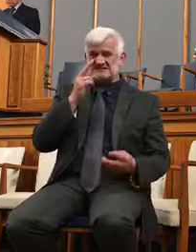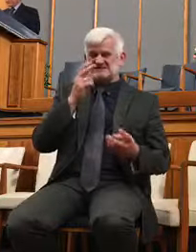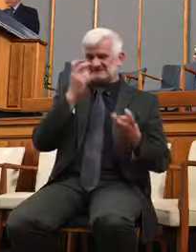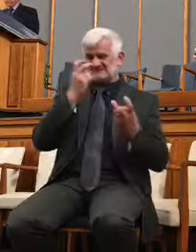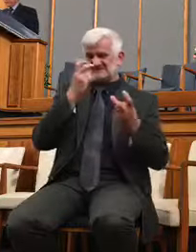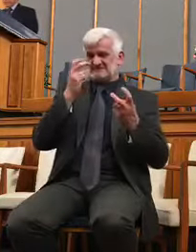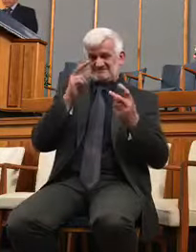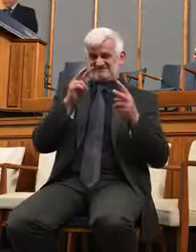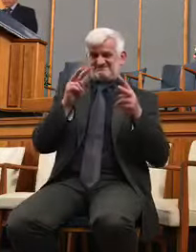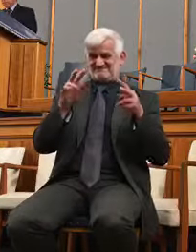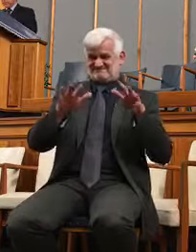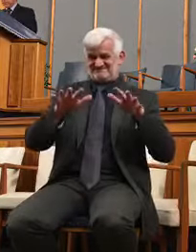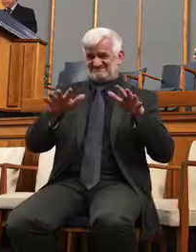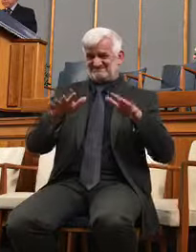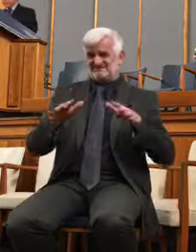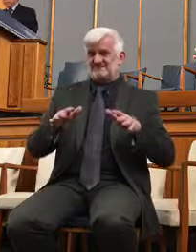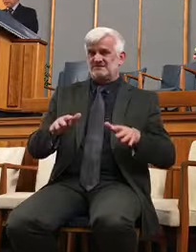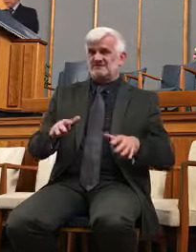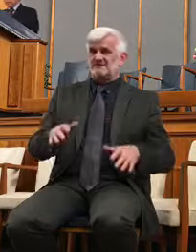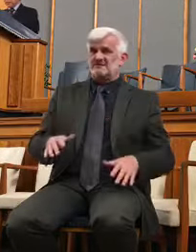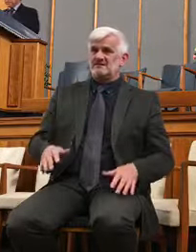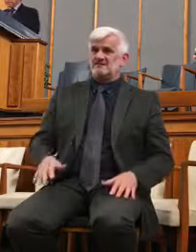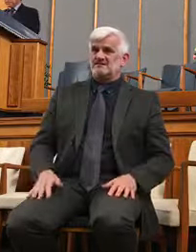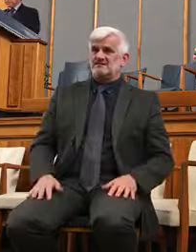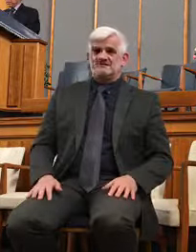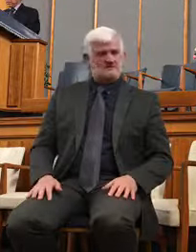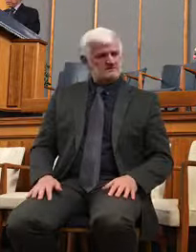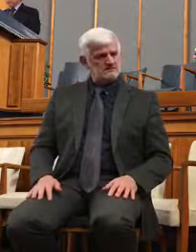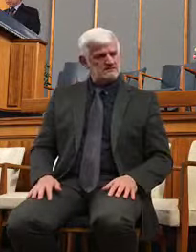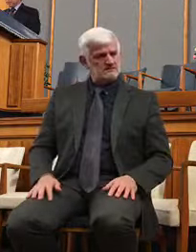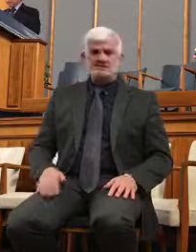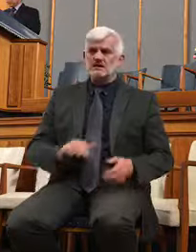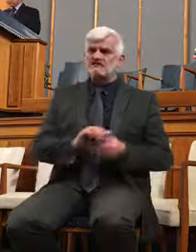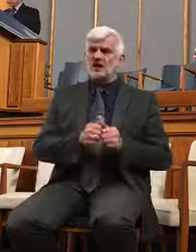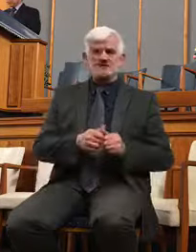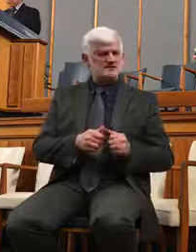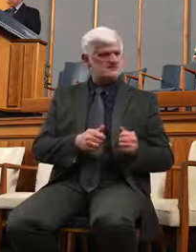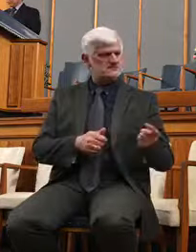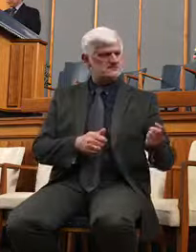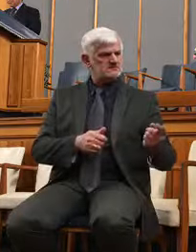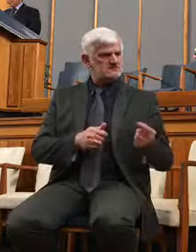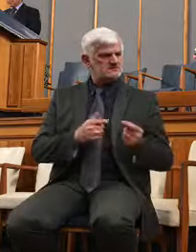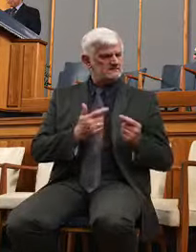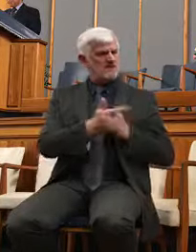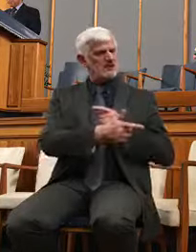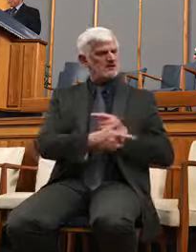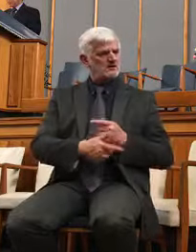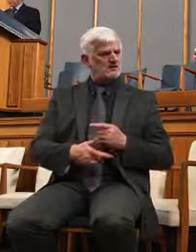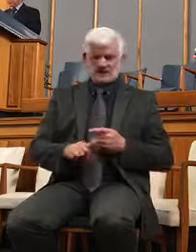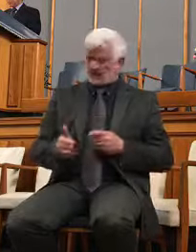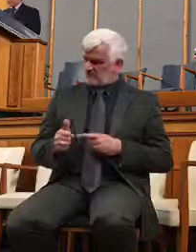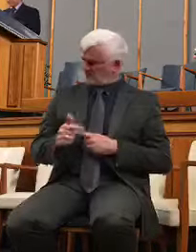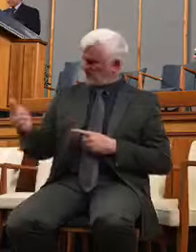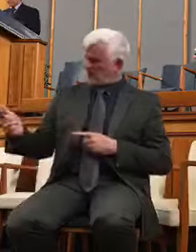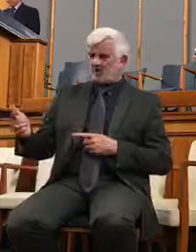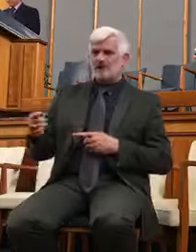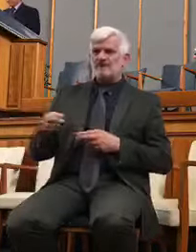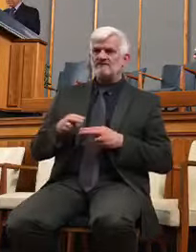me. My lovers and my friends stand aloof from my soul, and my kinsmen stand